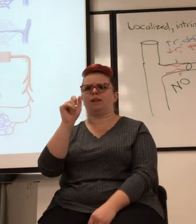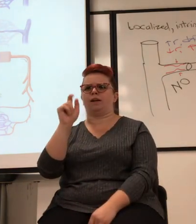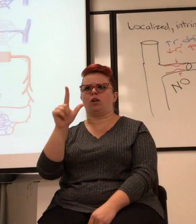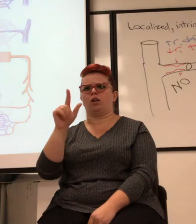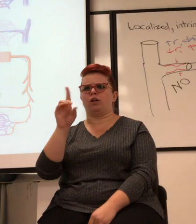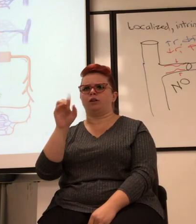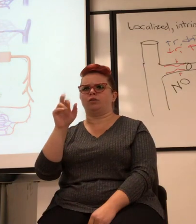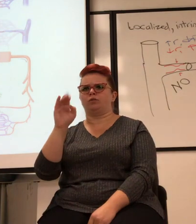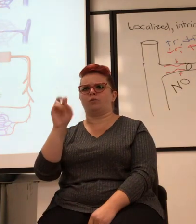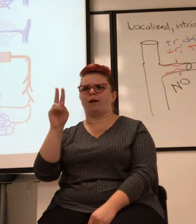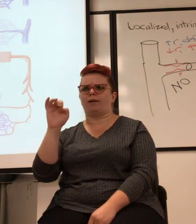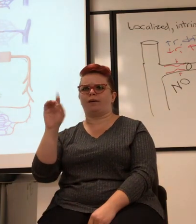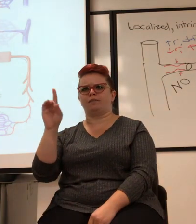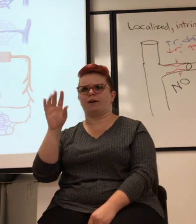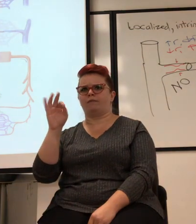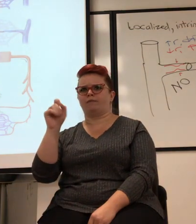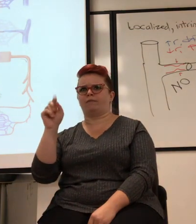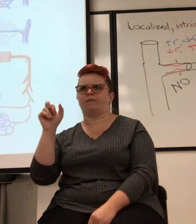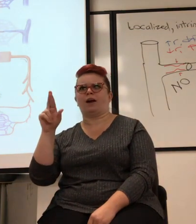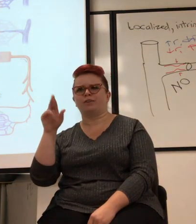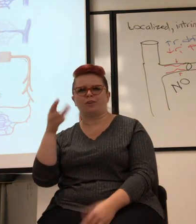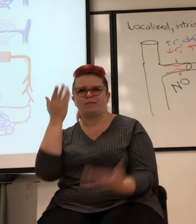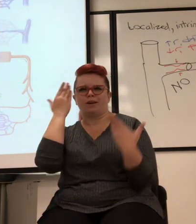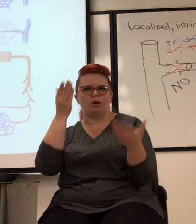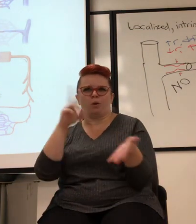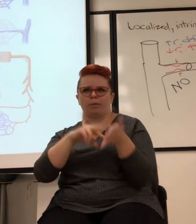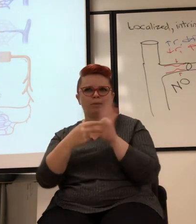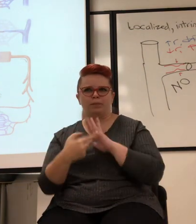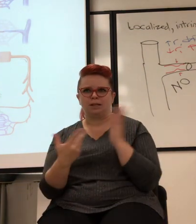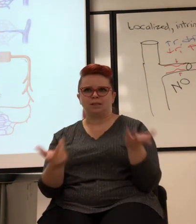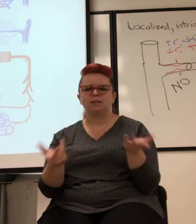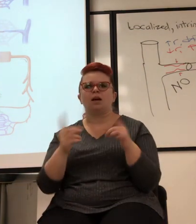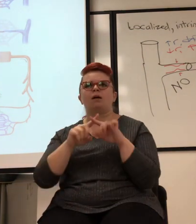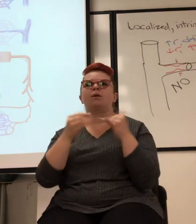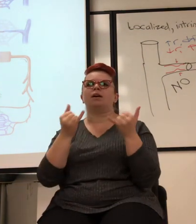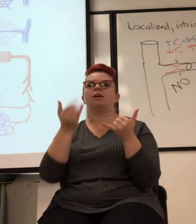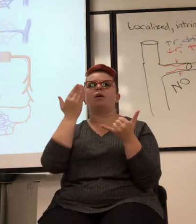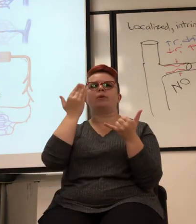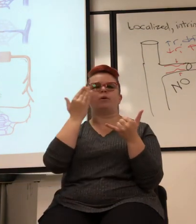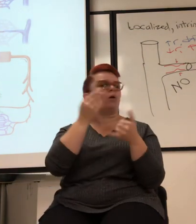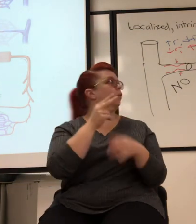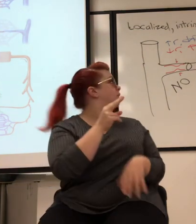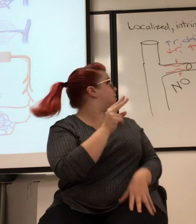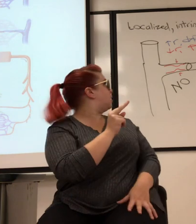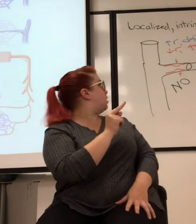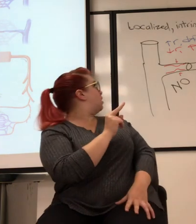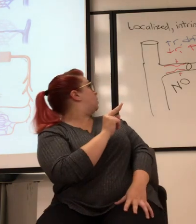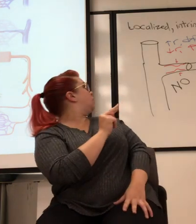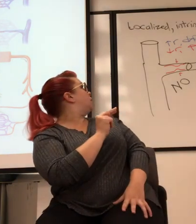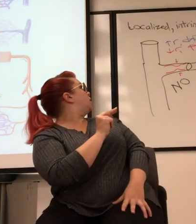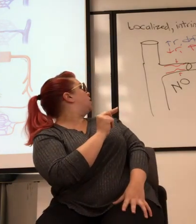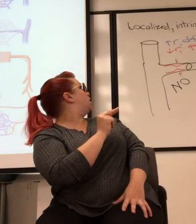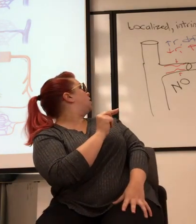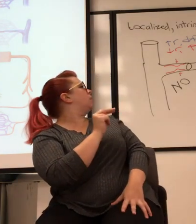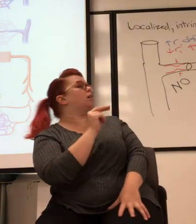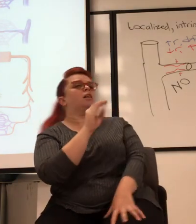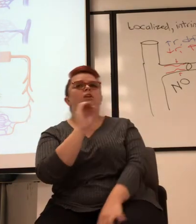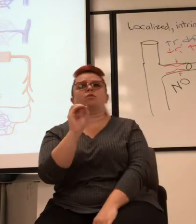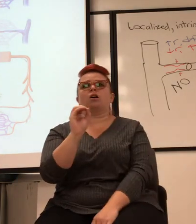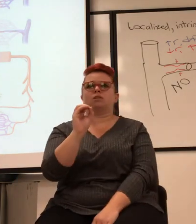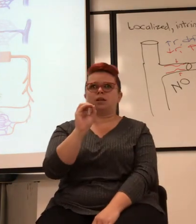and dilated stuff. But now we know it's nitric oxide, and we can control its release with drugs. That's great,